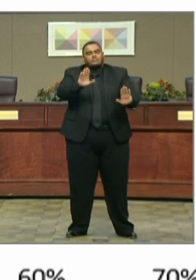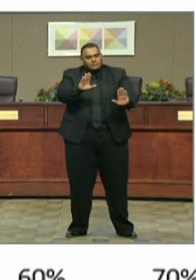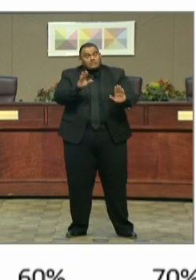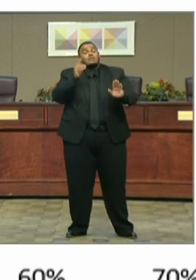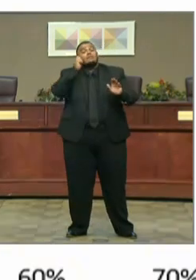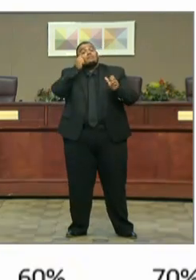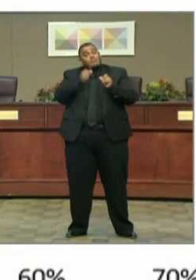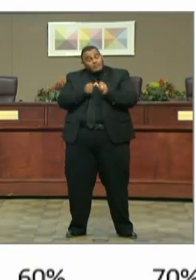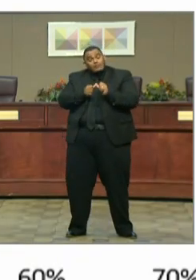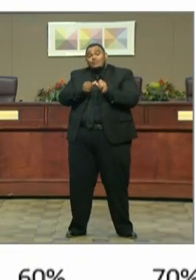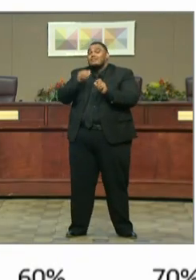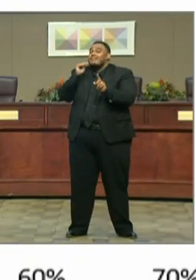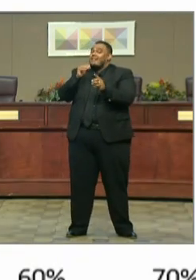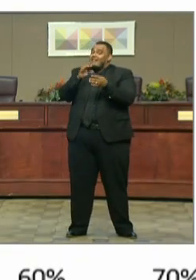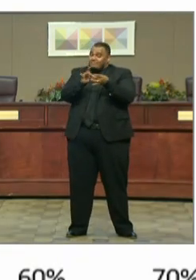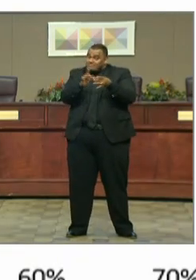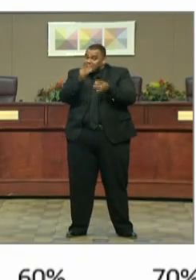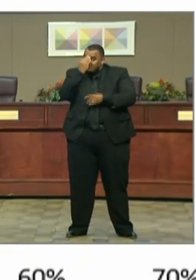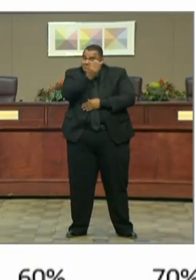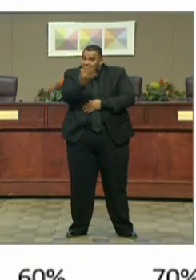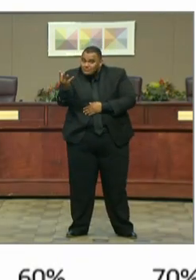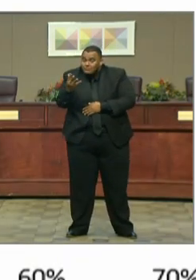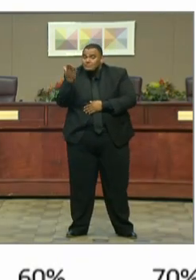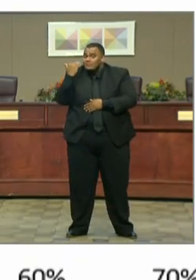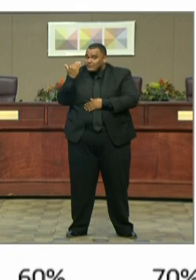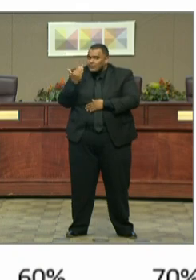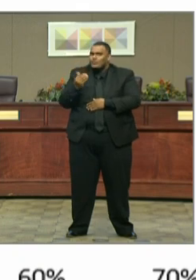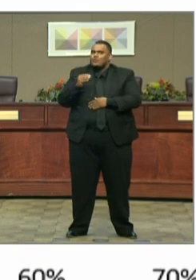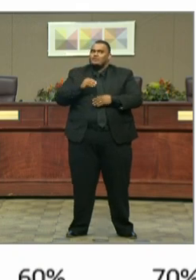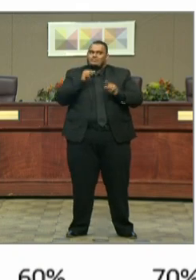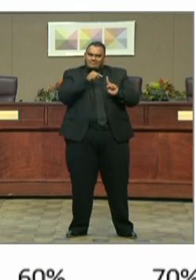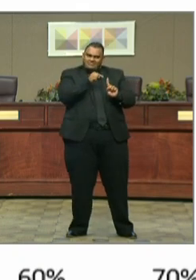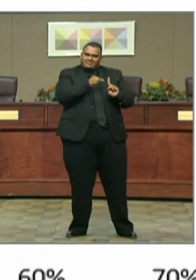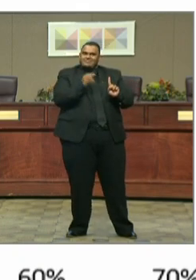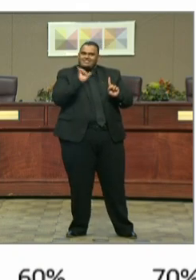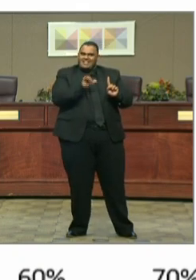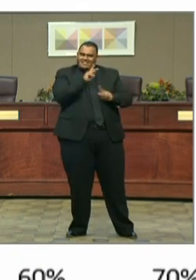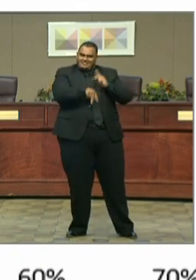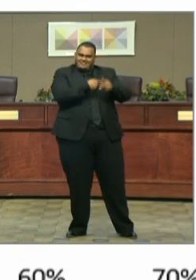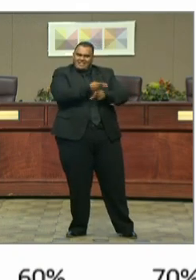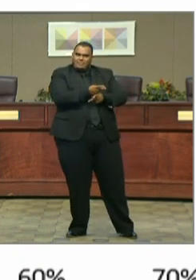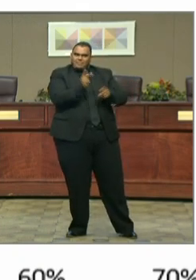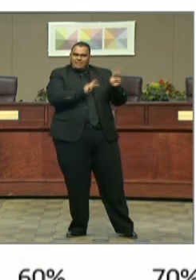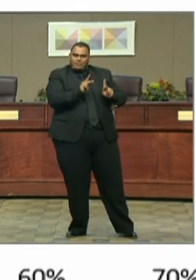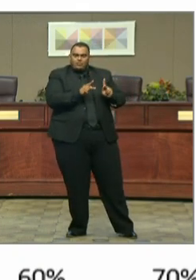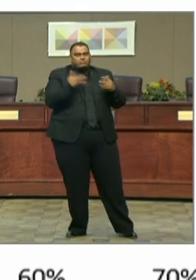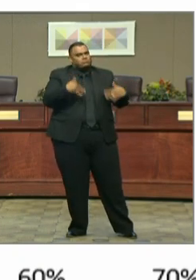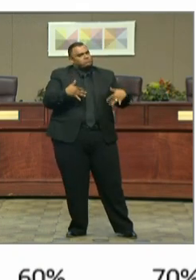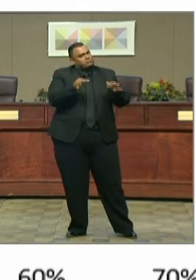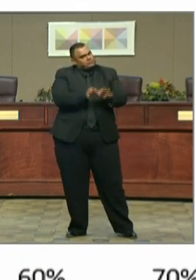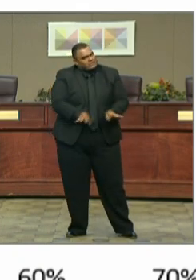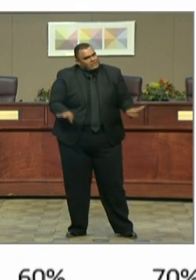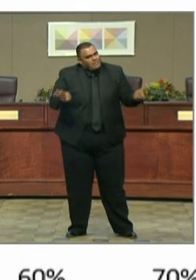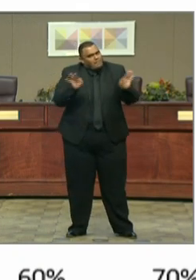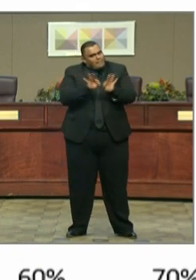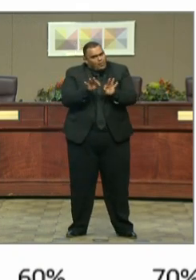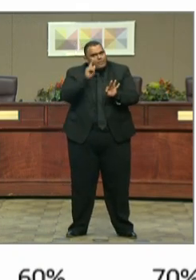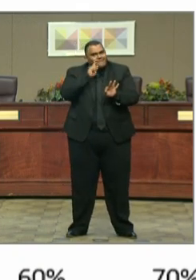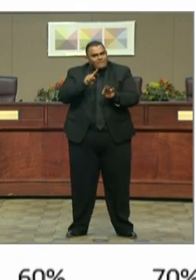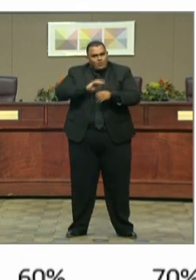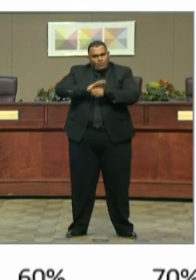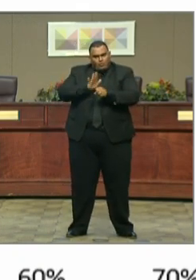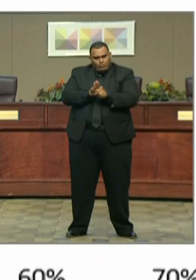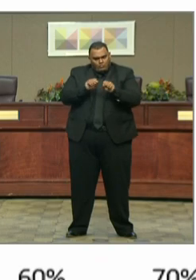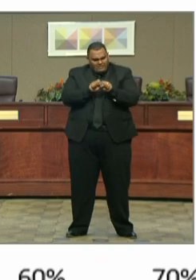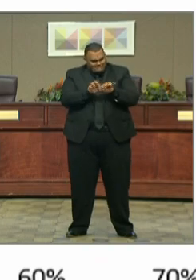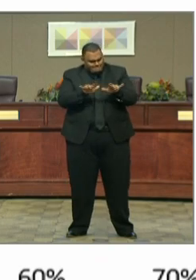significant role the asymptomatic people are playing in the pandemic. Now, this could be also explained as we increase the